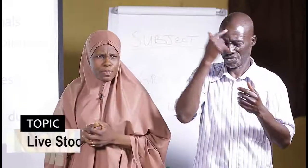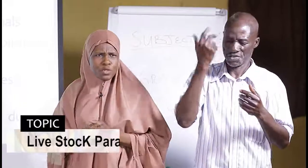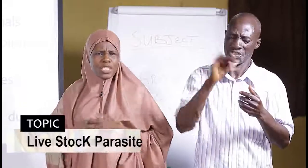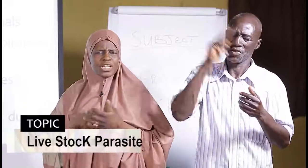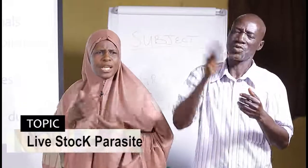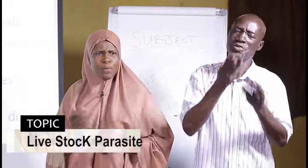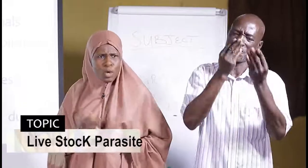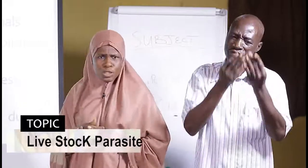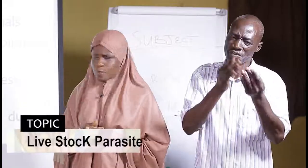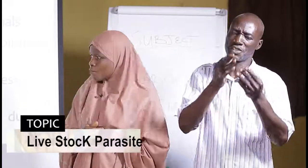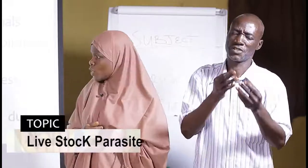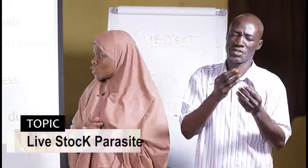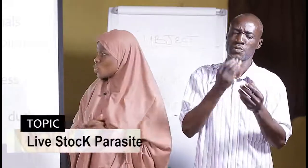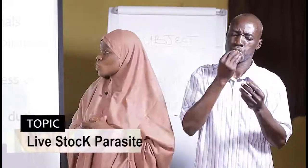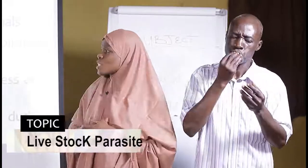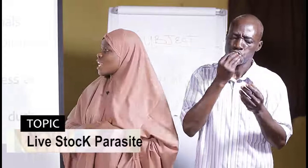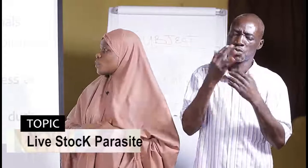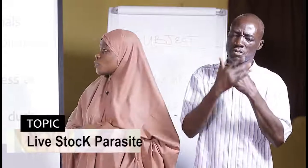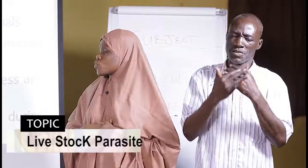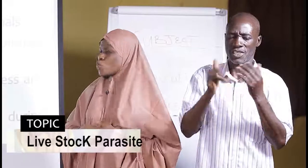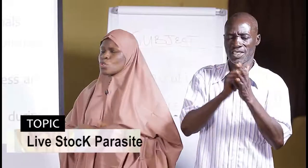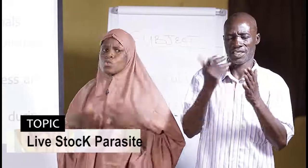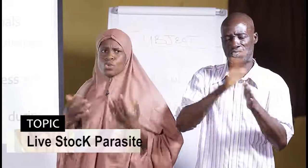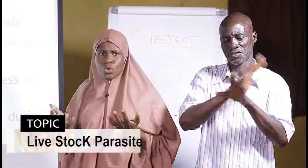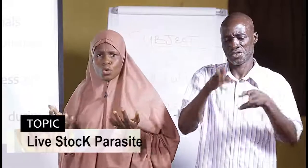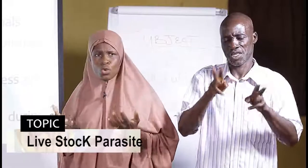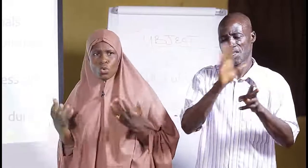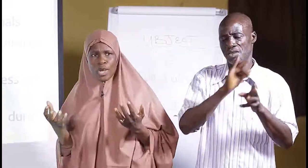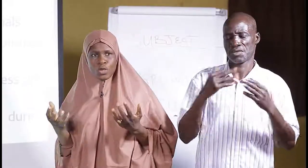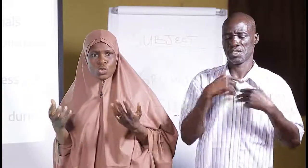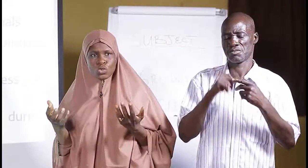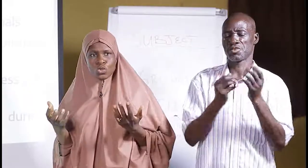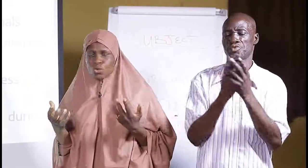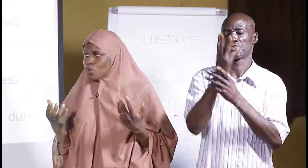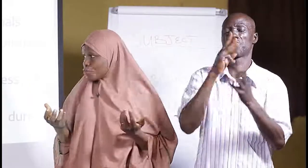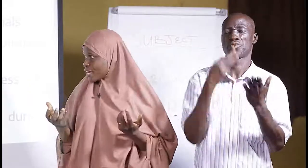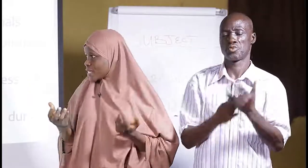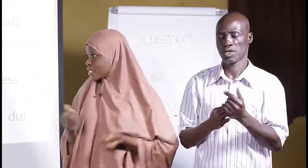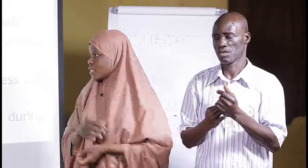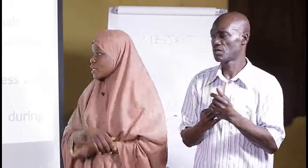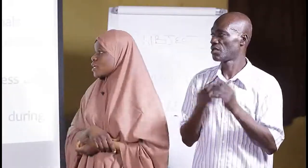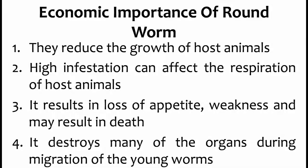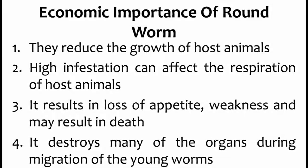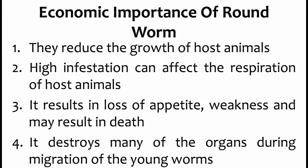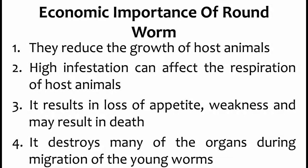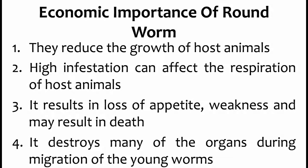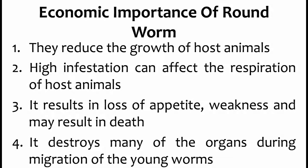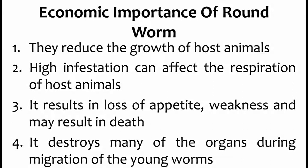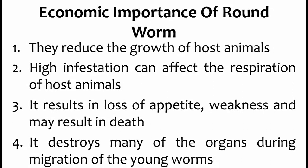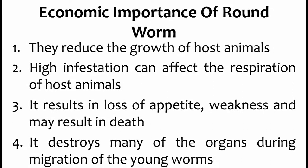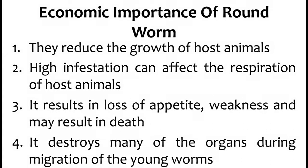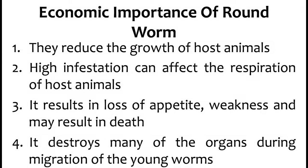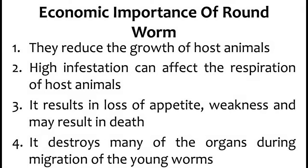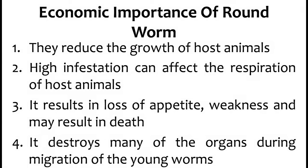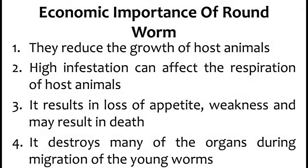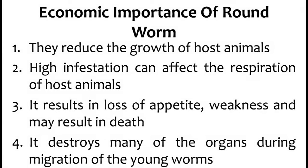on them, sucking their blood. So they don't allow them to what? To grow well or to grow fast. Number two,